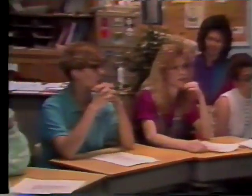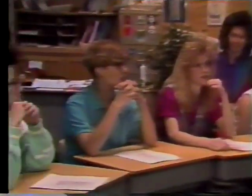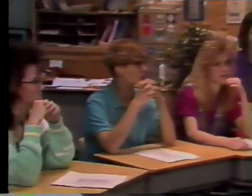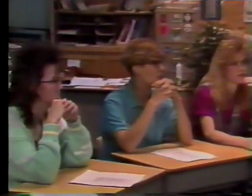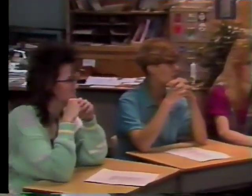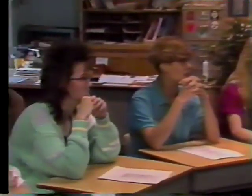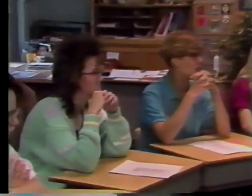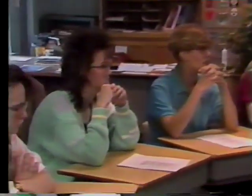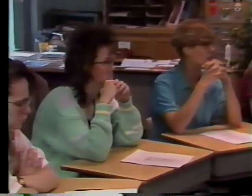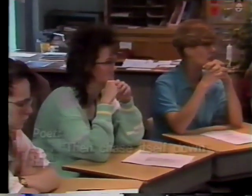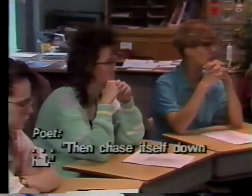Trace itself